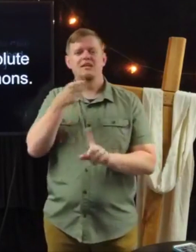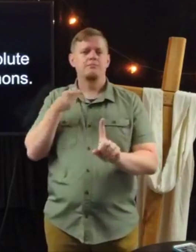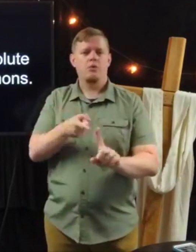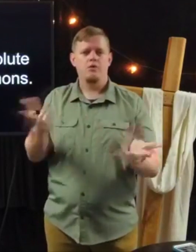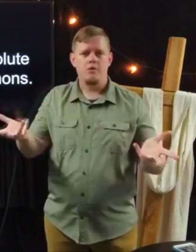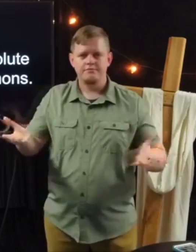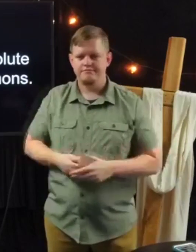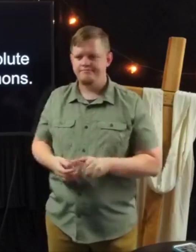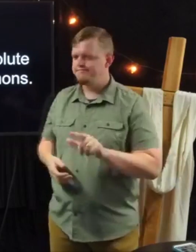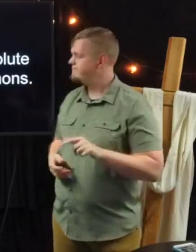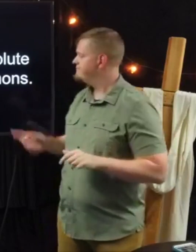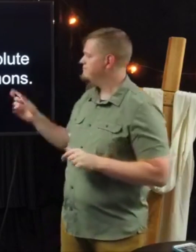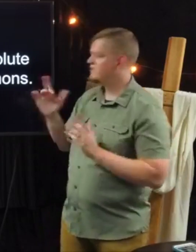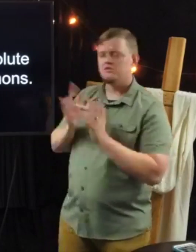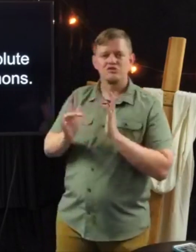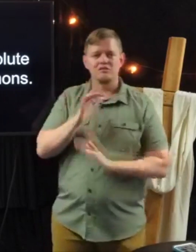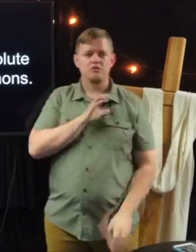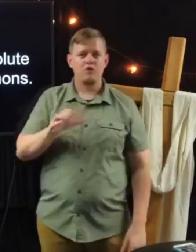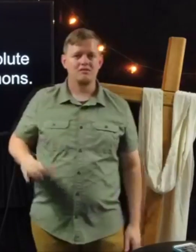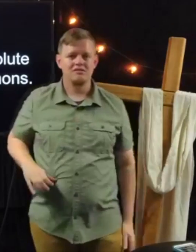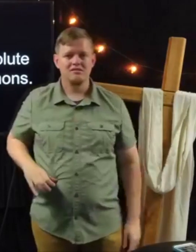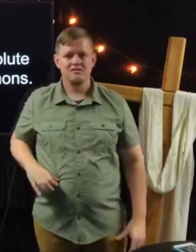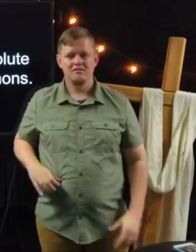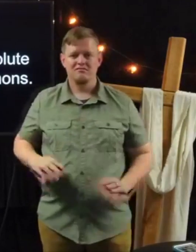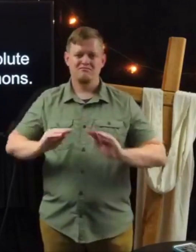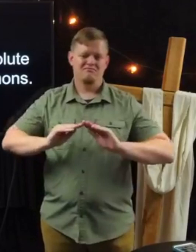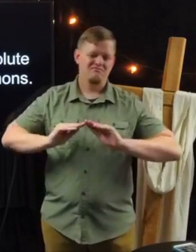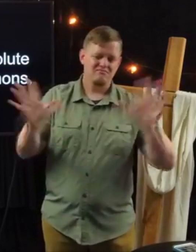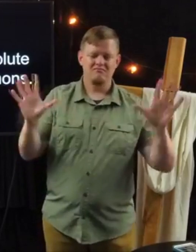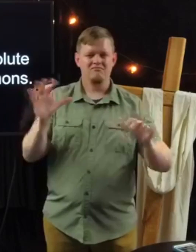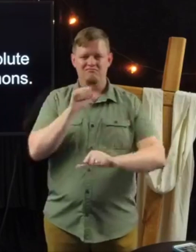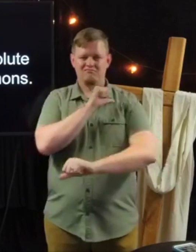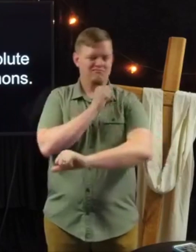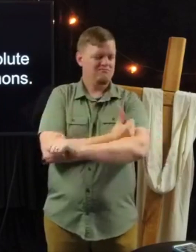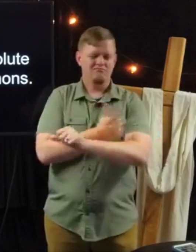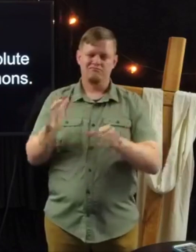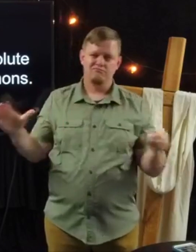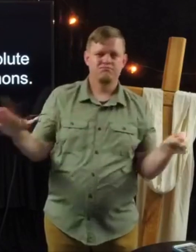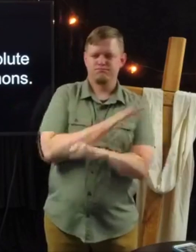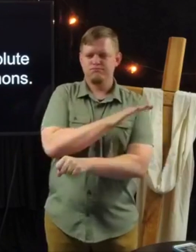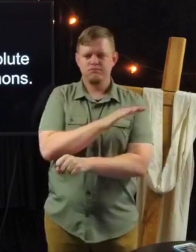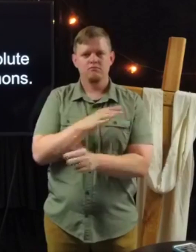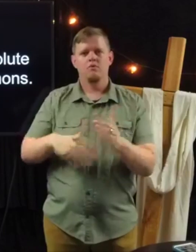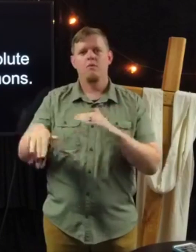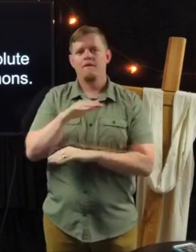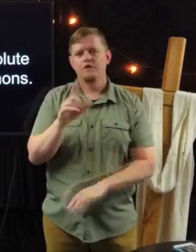In summary, really the point here is that Jesus Christ has absolute authority over